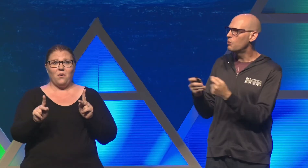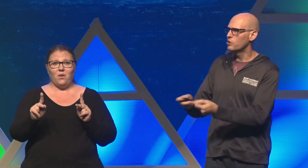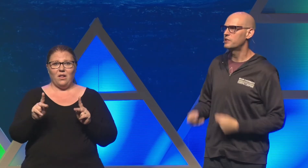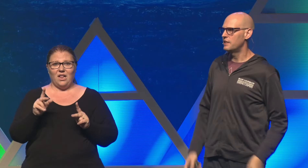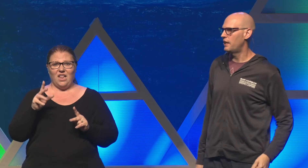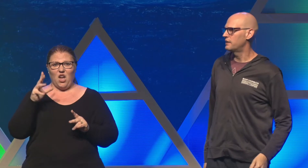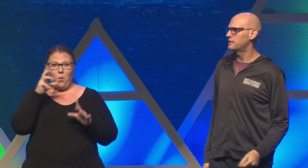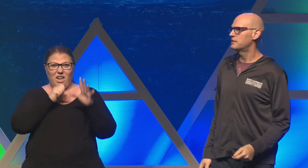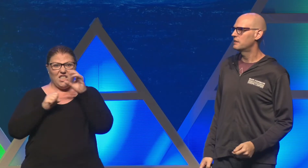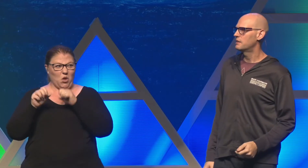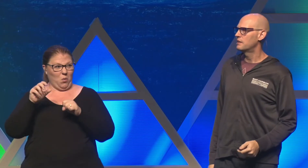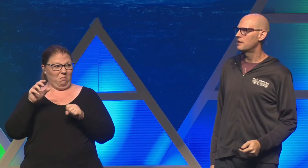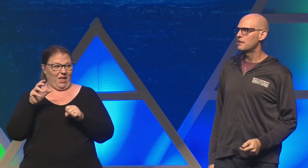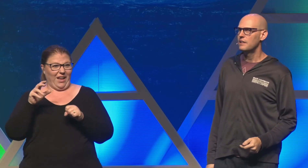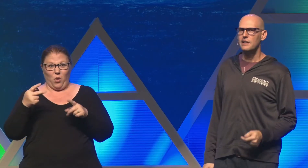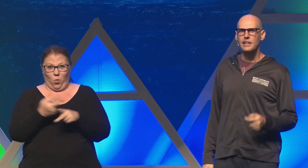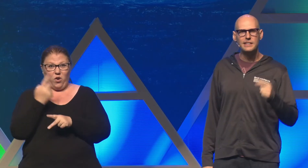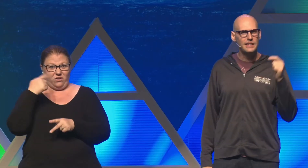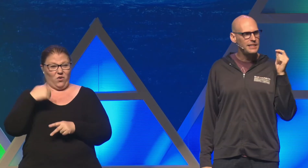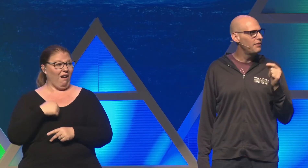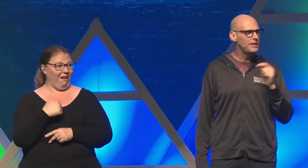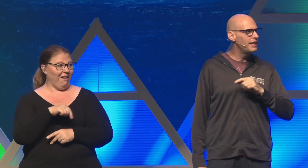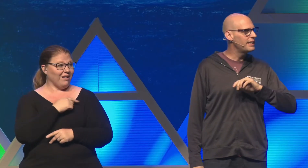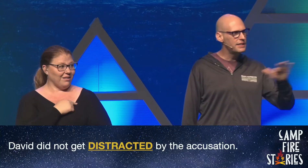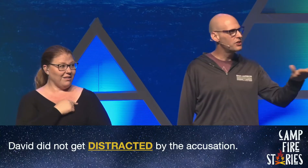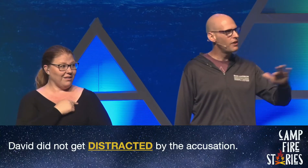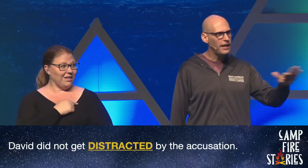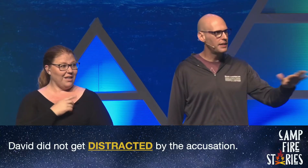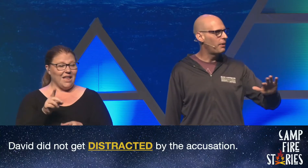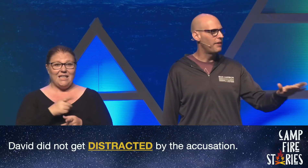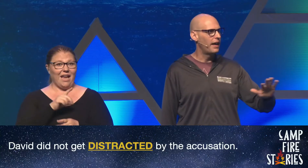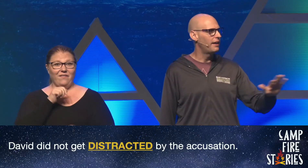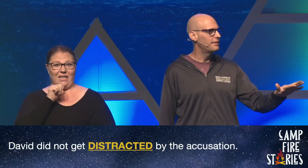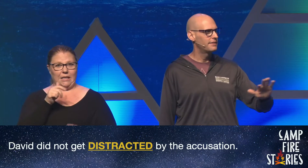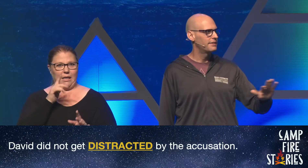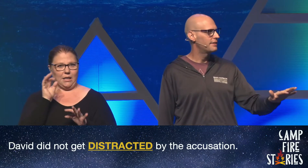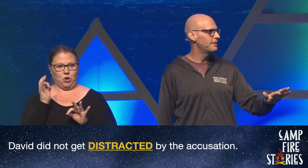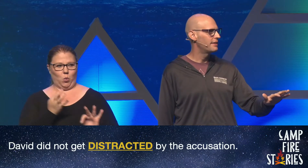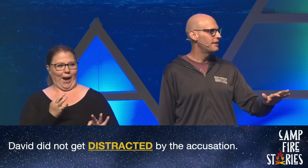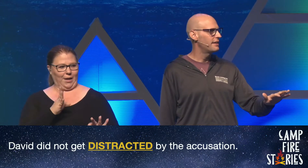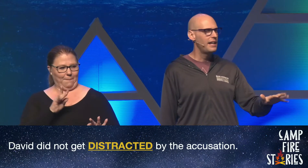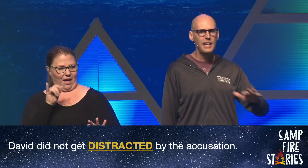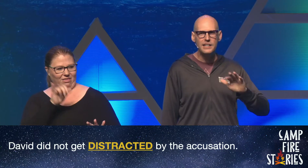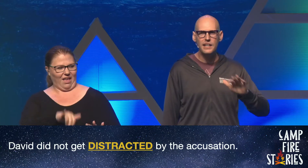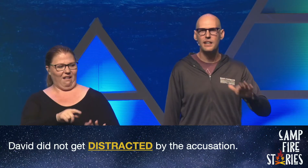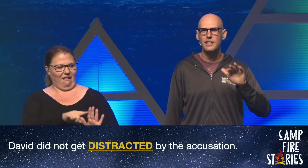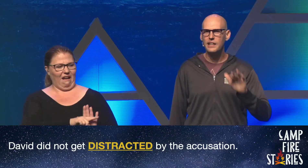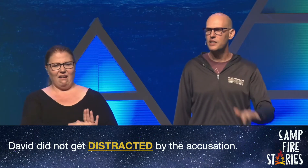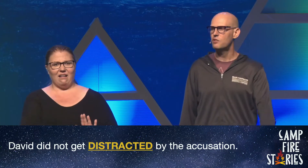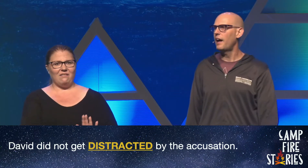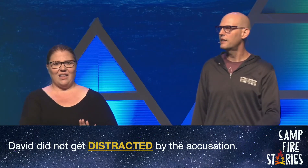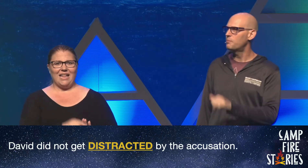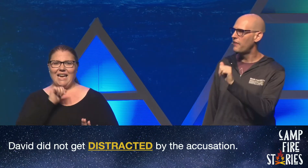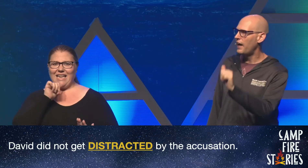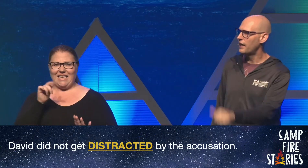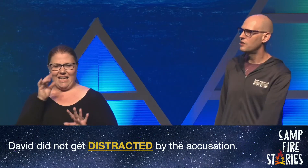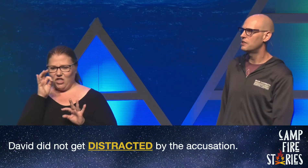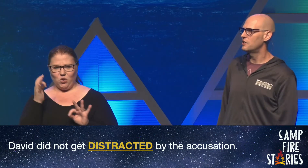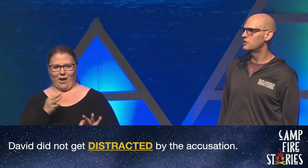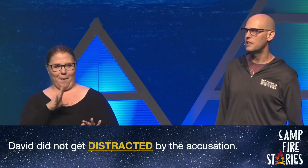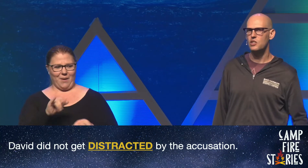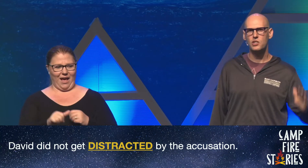assume the worst in us, is that David didn't get distracted by that. He didn't get distracted by